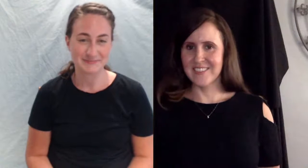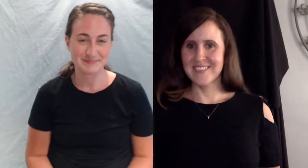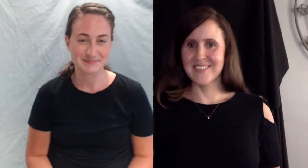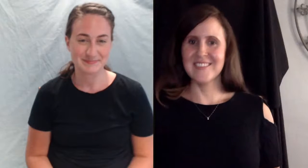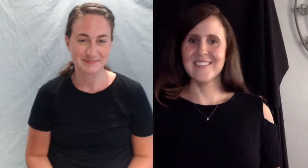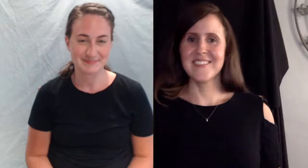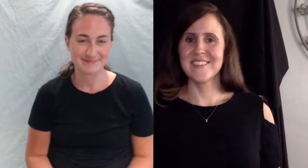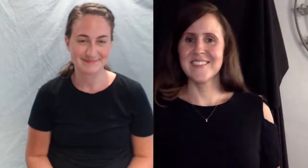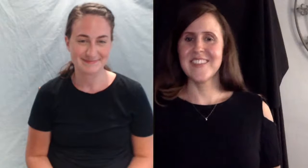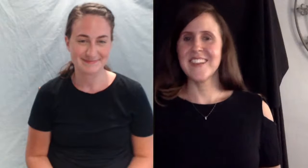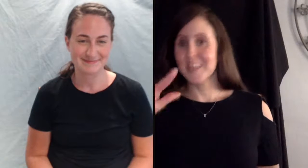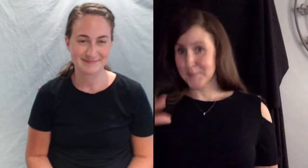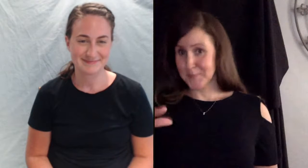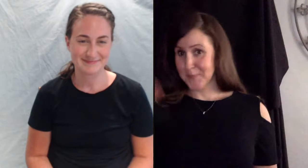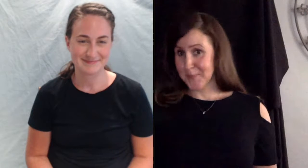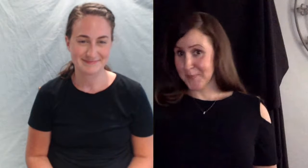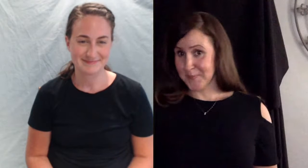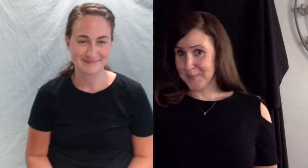FreeStyle.